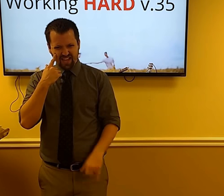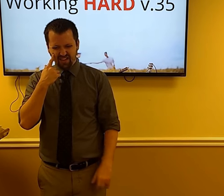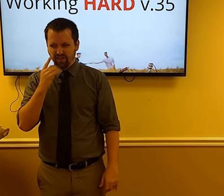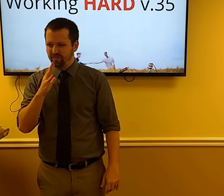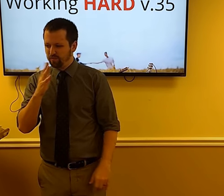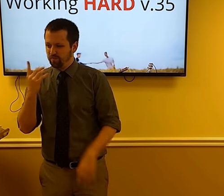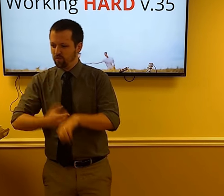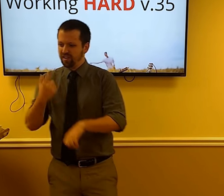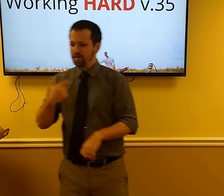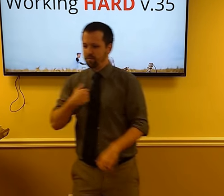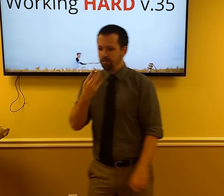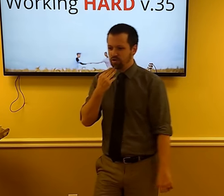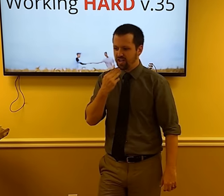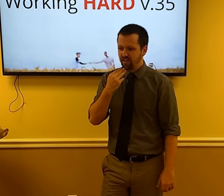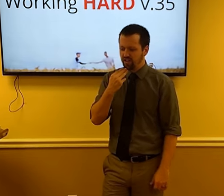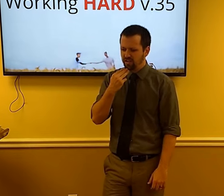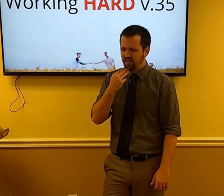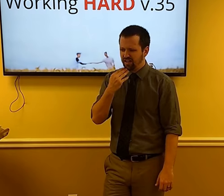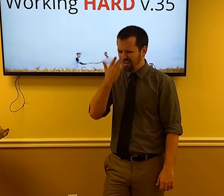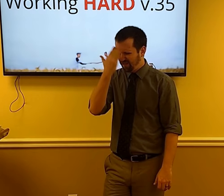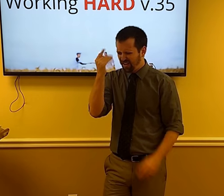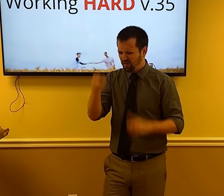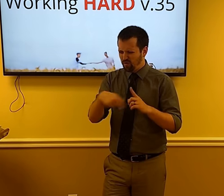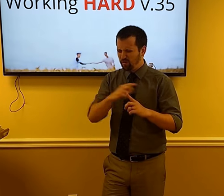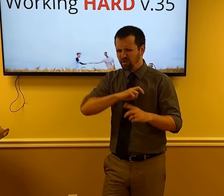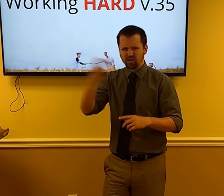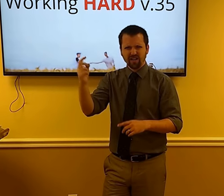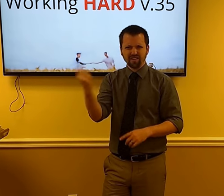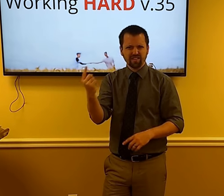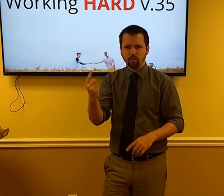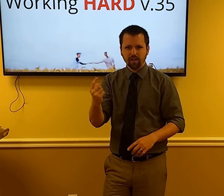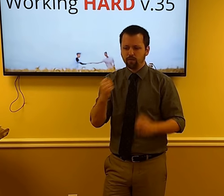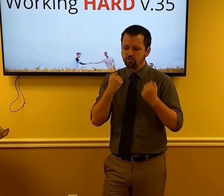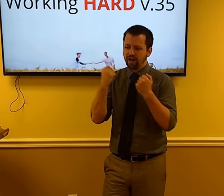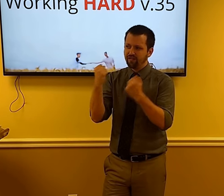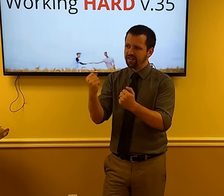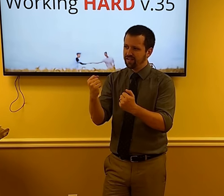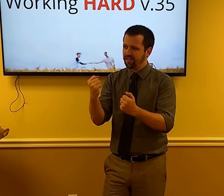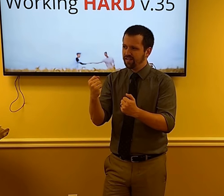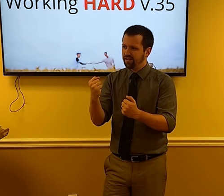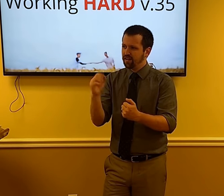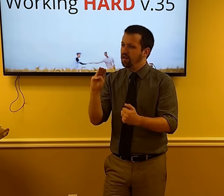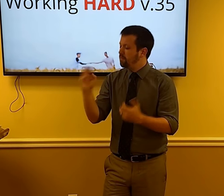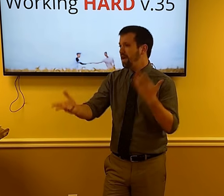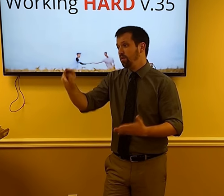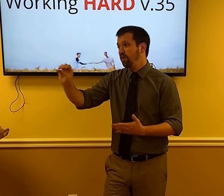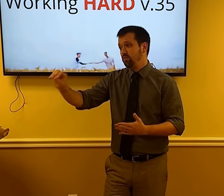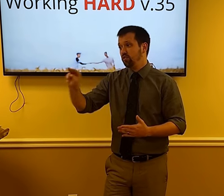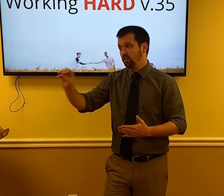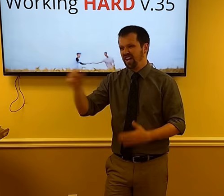thought, one time me and Michelle, forget when, we were traveling somewhere, and we were driving, and maybe it wasn't Missouri, and